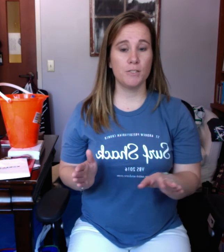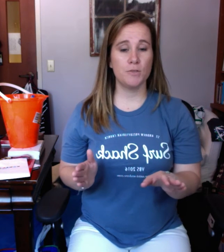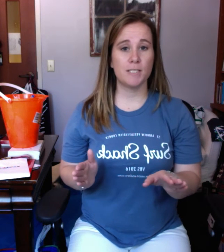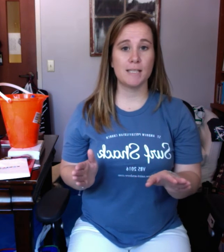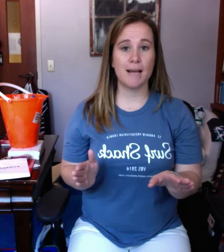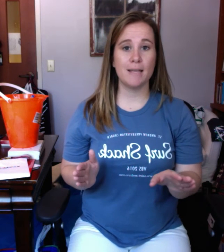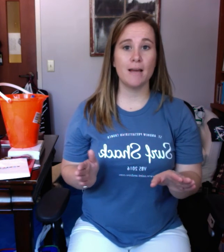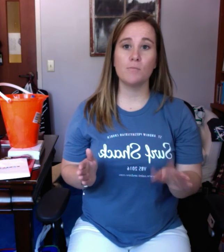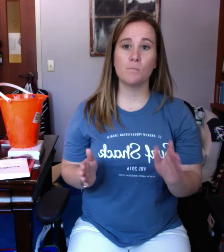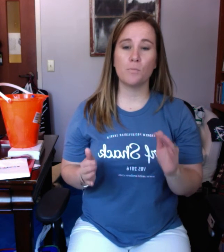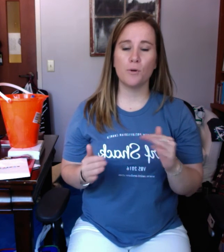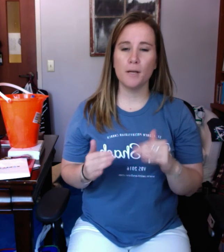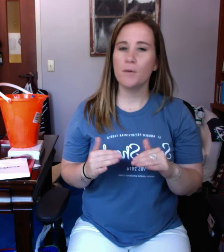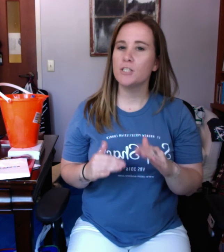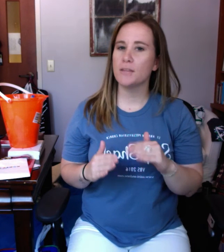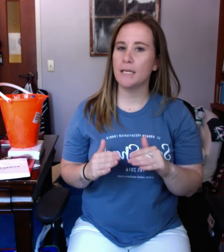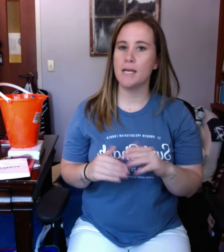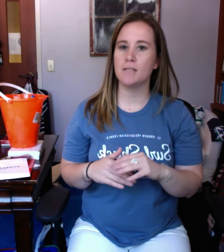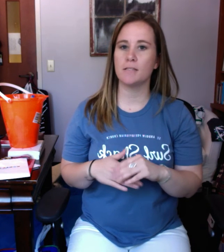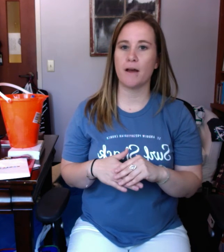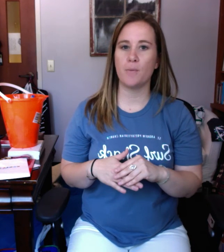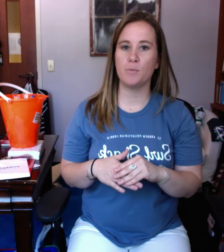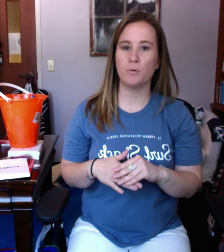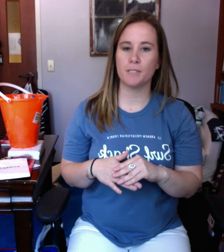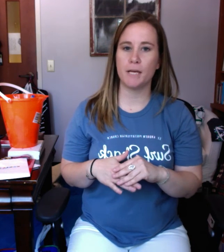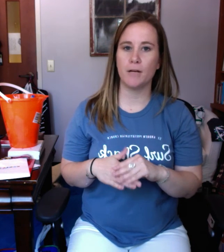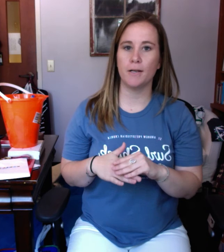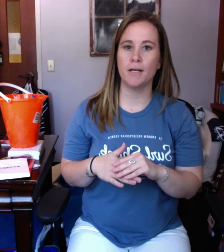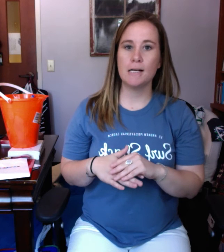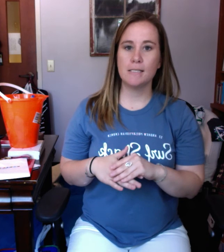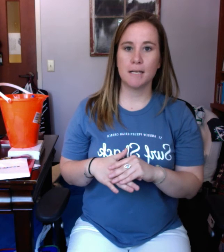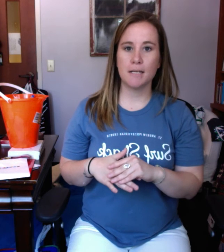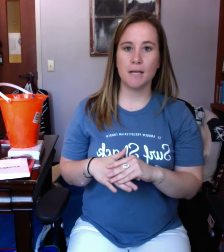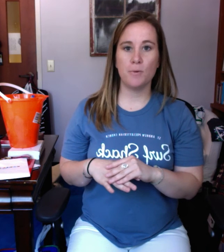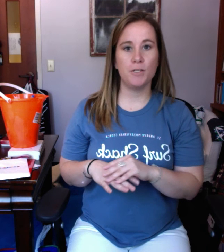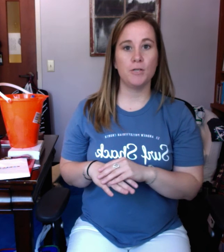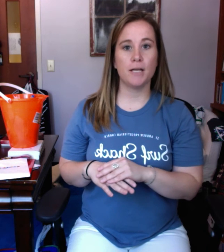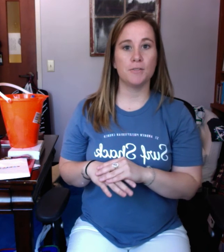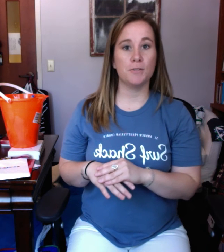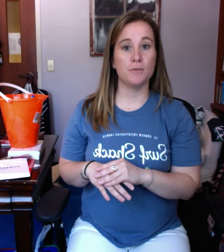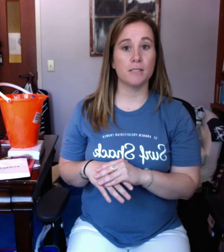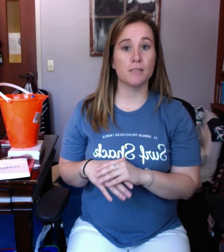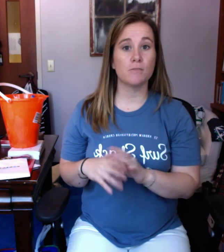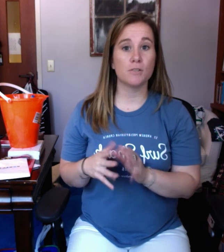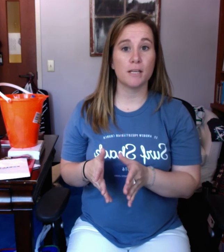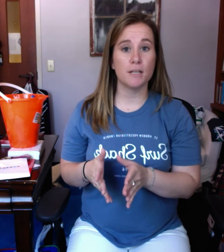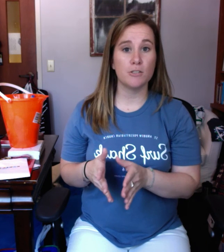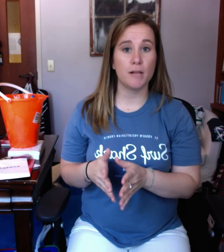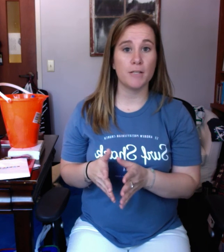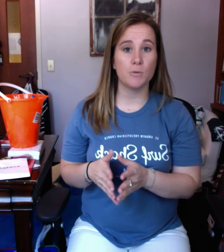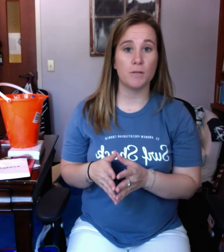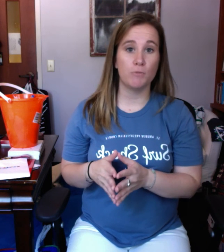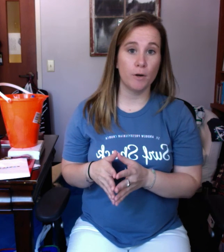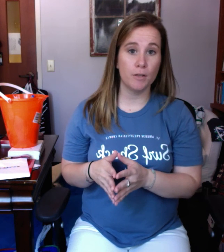is sign that pretty much at the cadence of how people will say it on Sunday when you guys do this. This is for Sunday, July 24th,